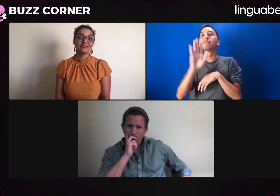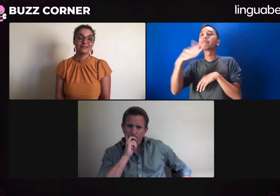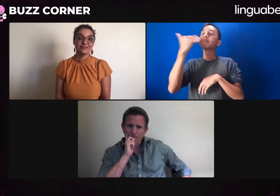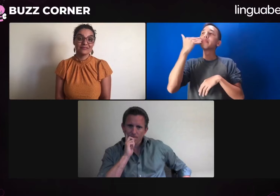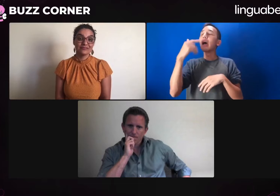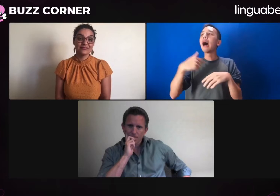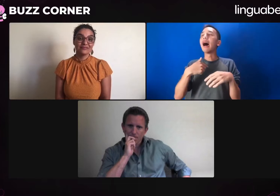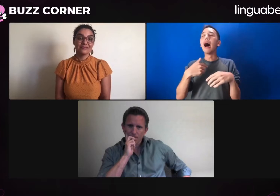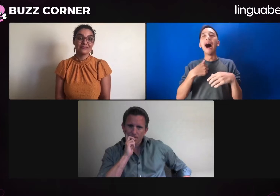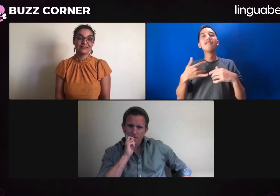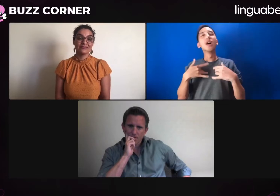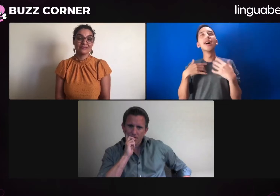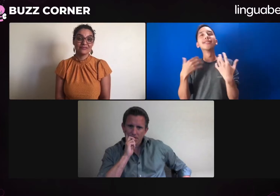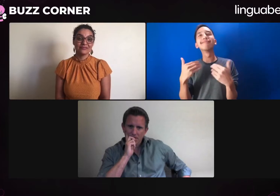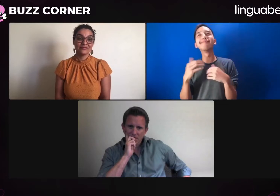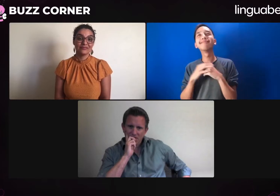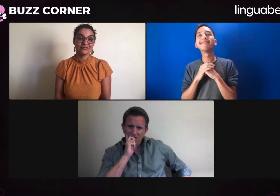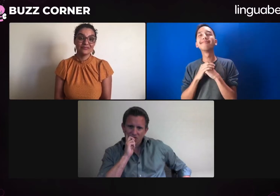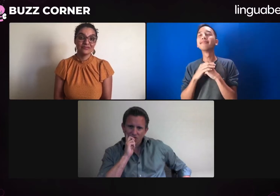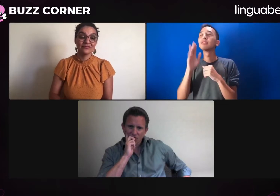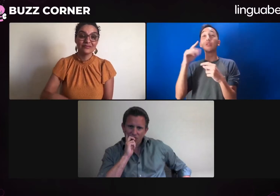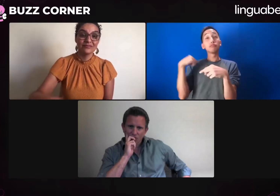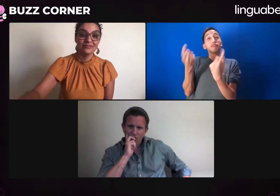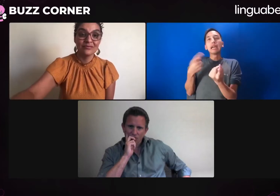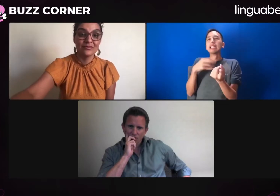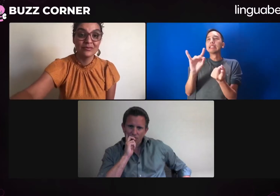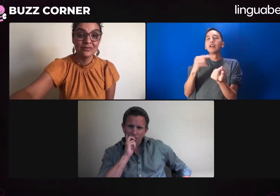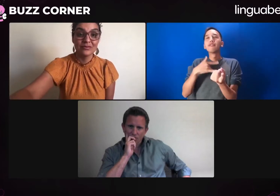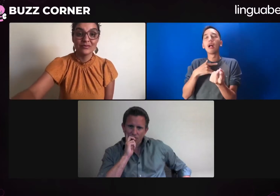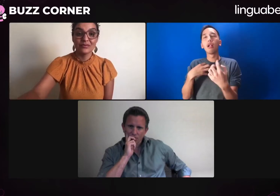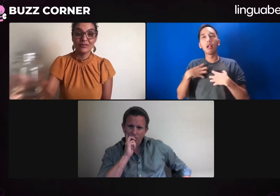how that impacts me as an individual. Now,